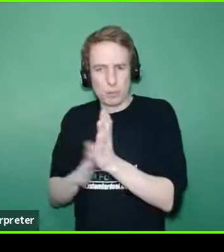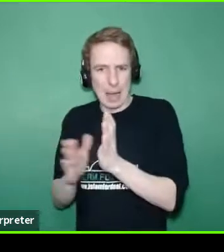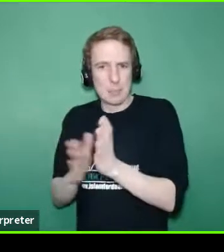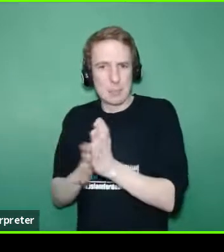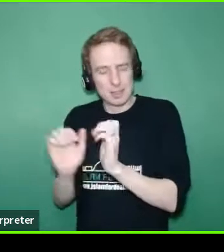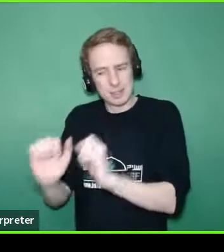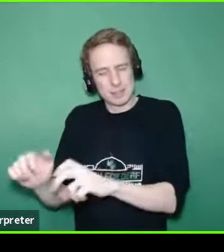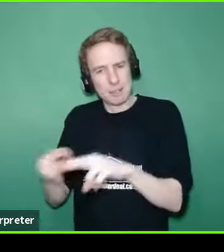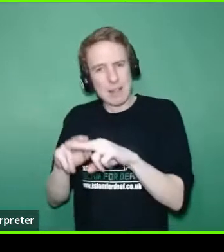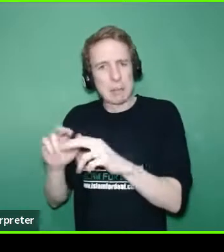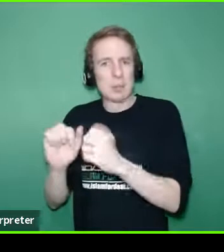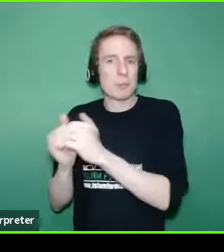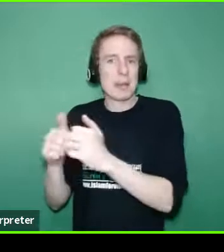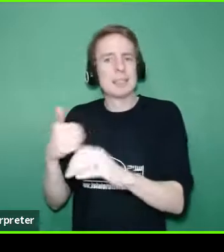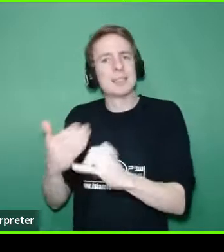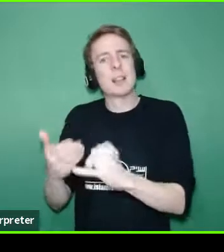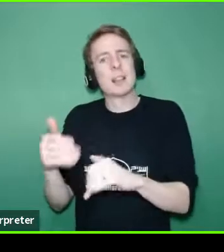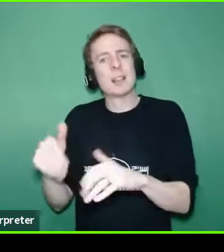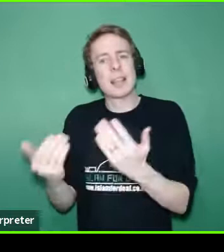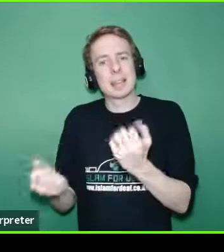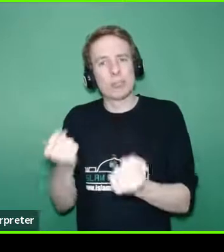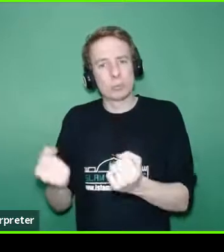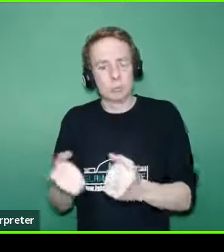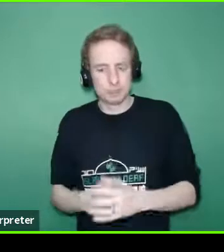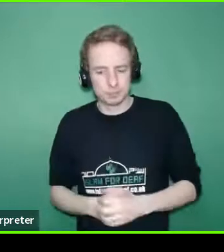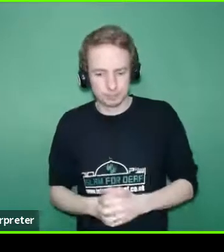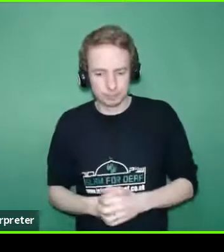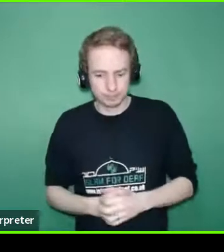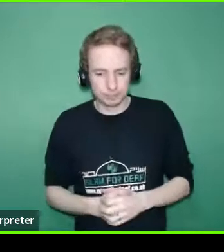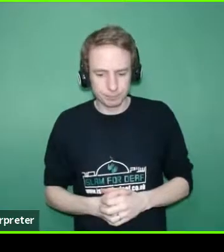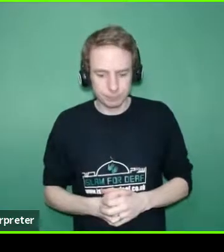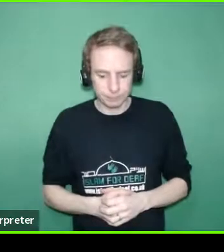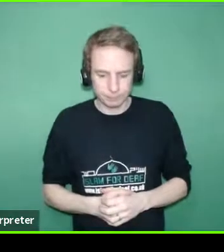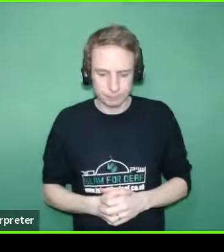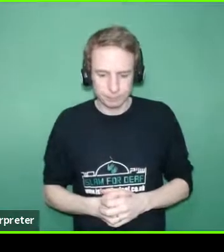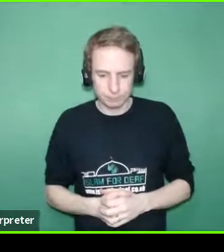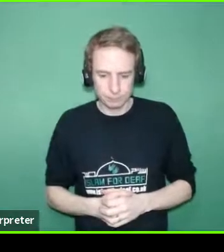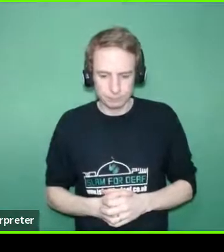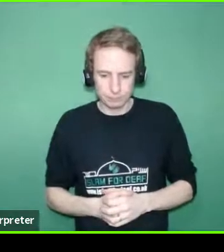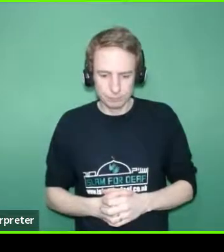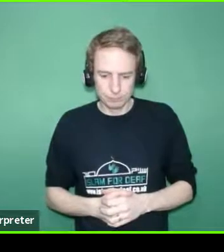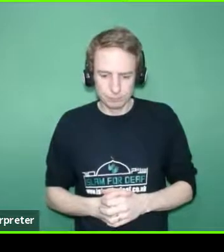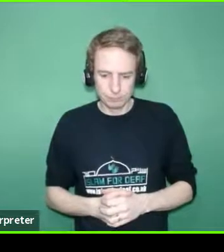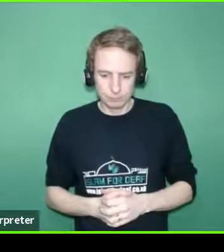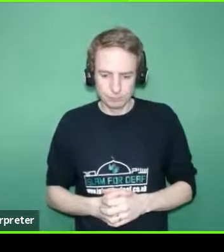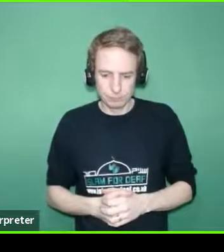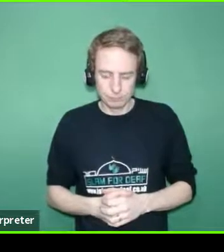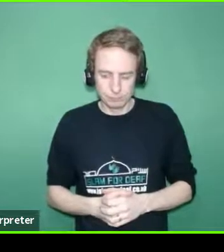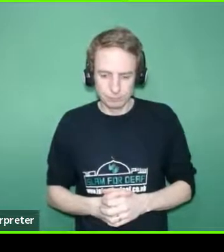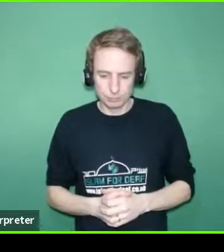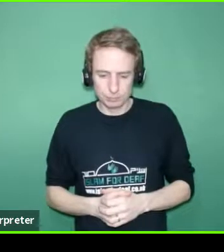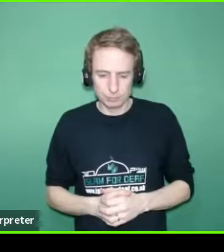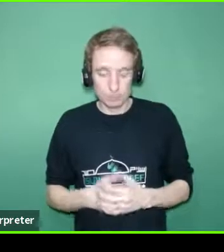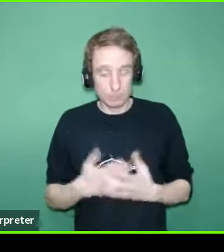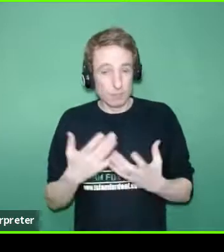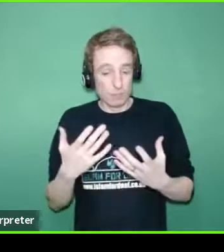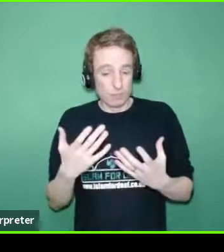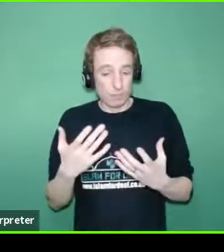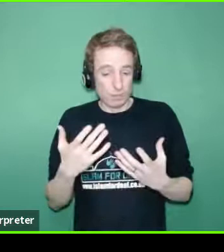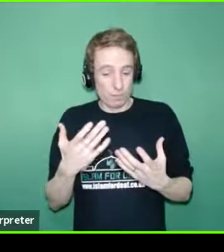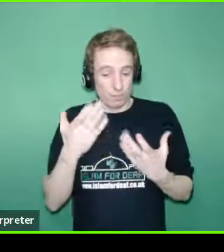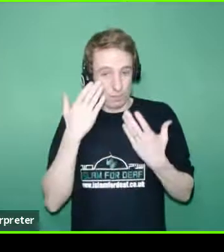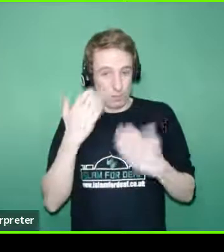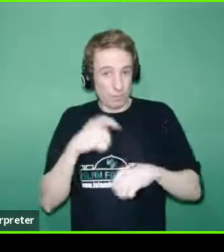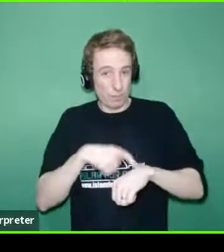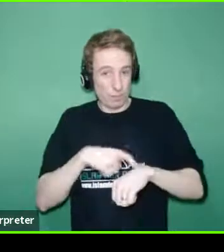the day of resurrection. Jazakallah, Sheikh. Jazakallah. We have, I don't know if we've got enough time, but we have just